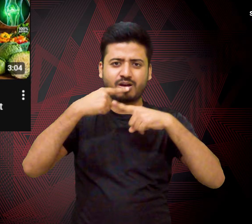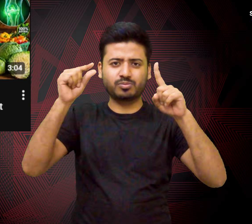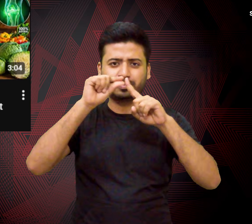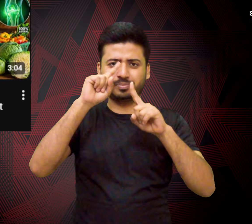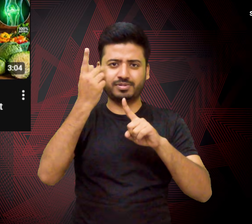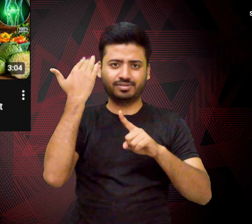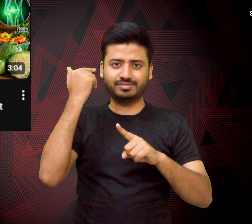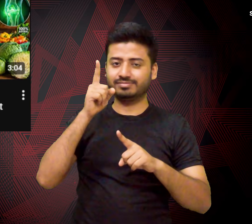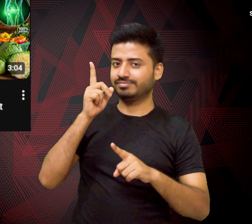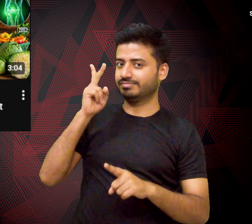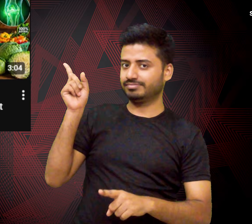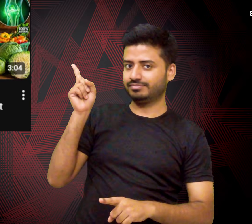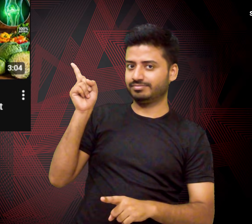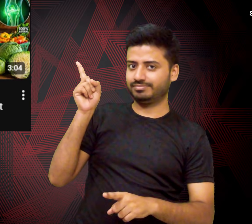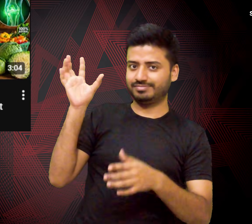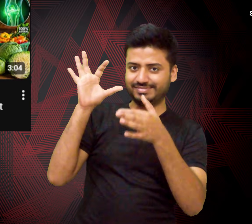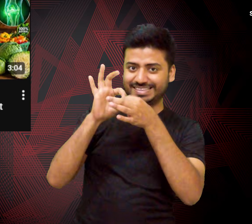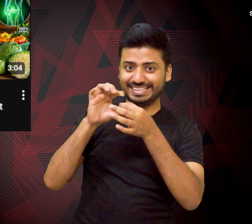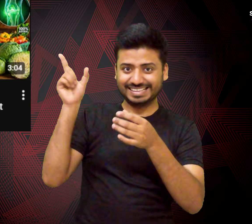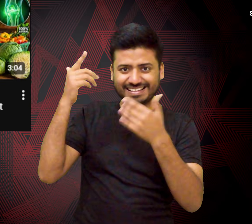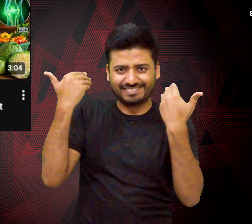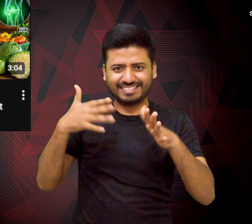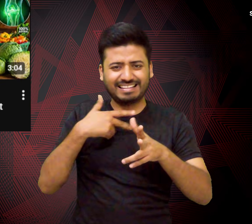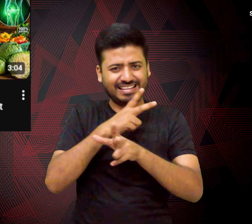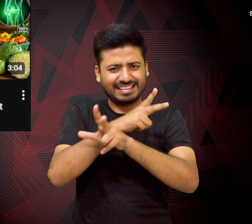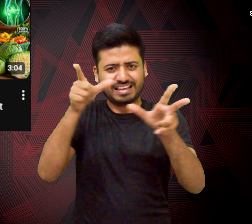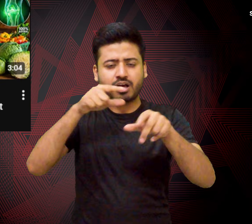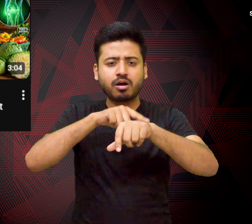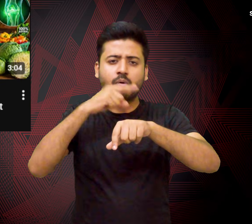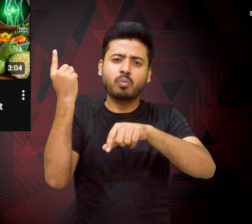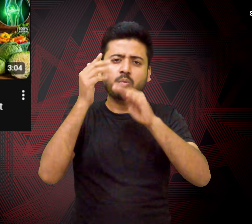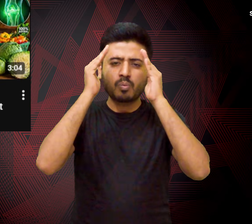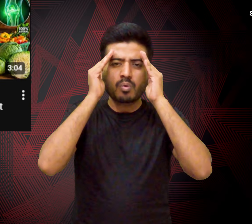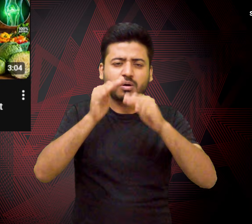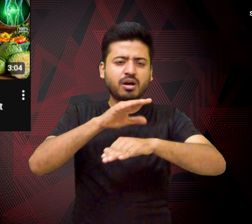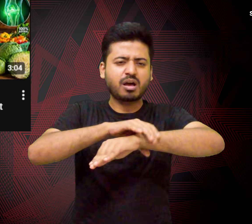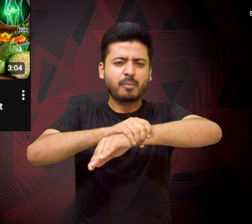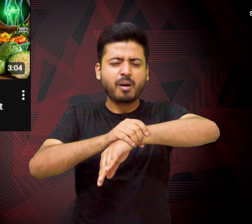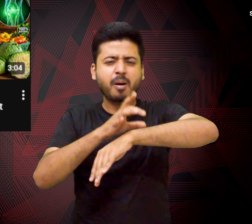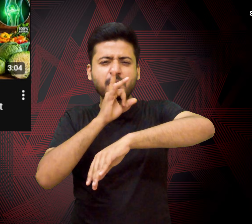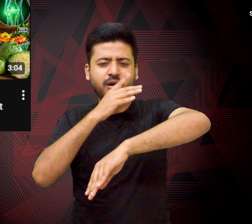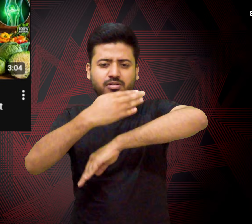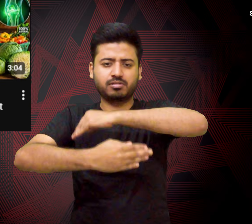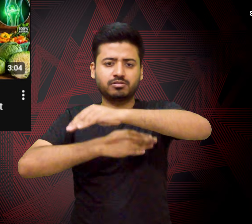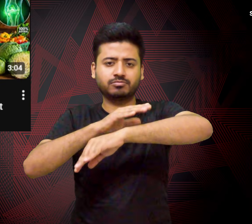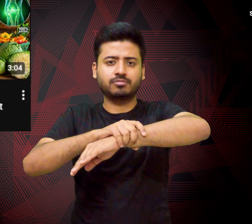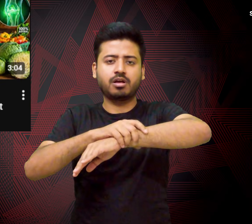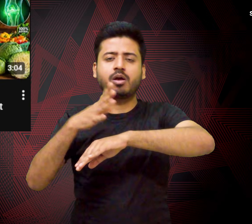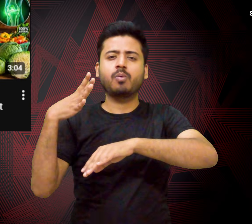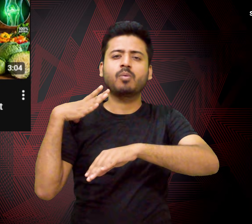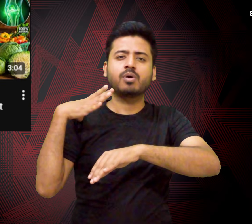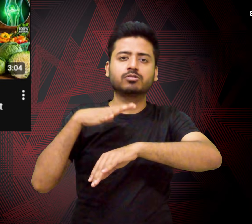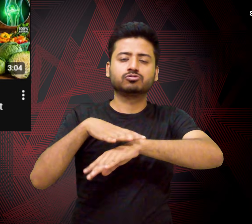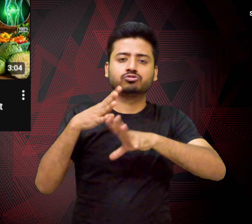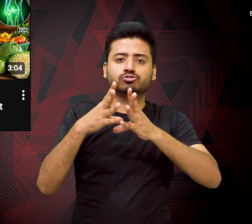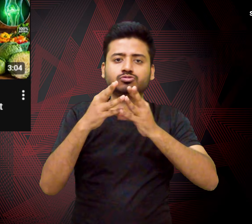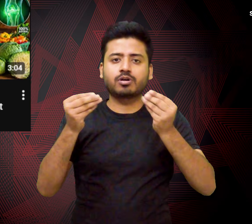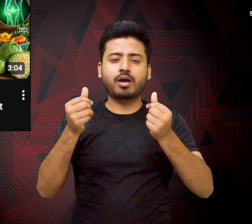Adults should aim for at least 400 g, about 5 portions, of fruits and vegetables daily to lower the risk of chronic diseases like heart